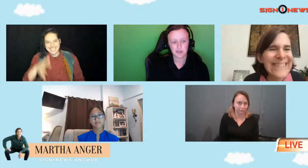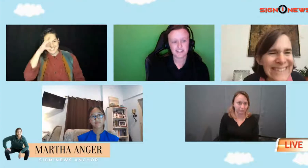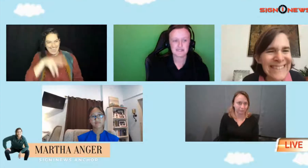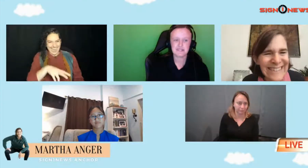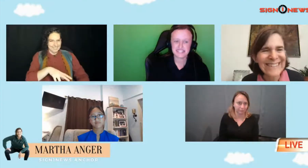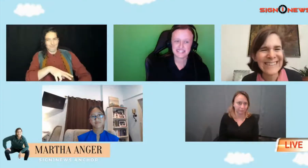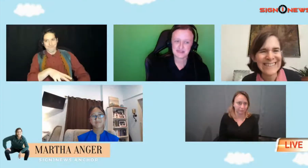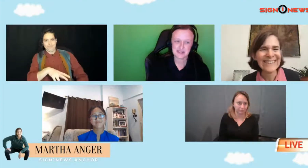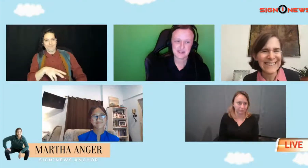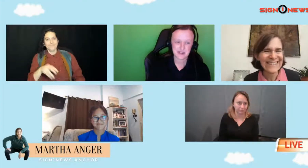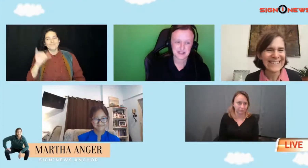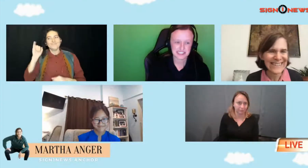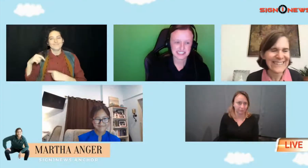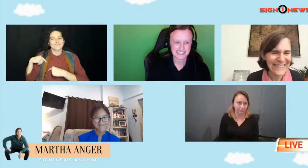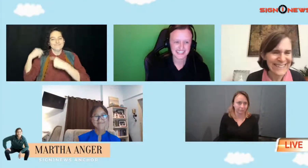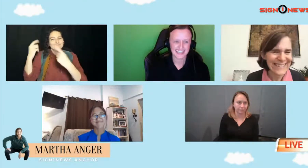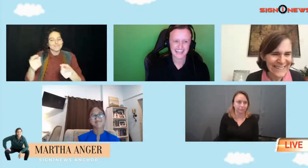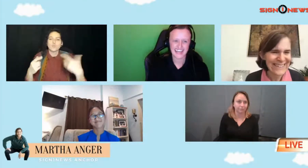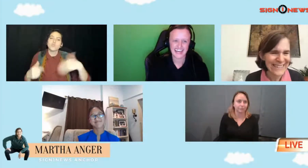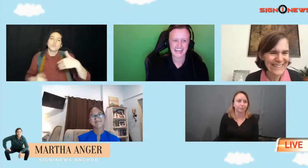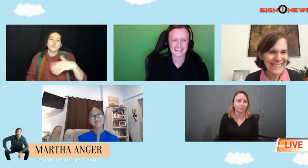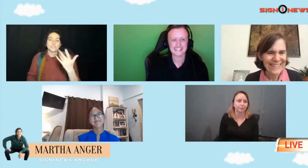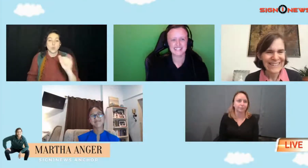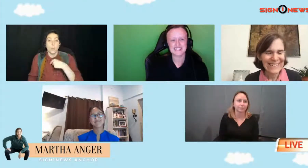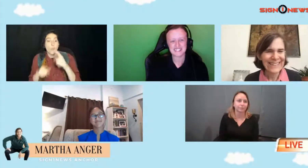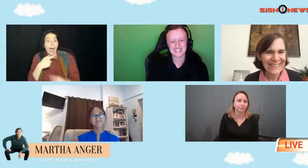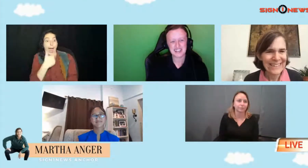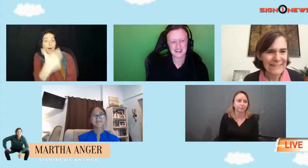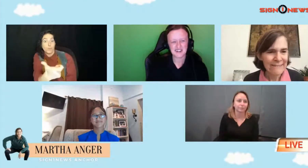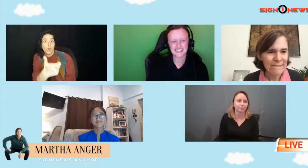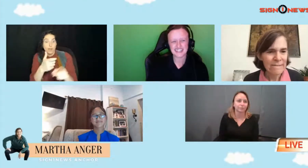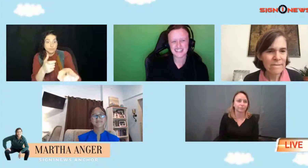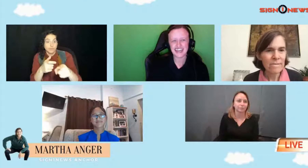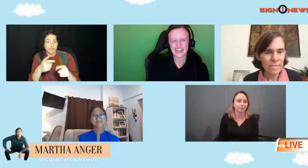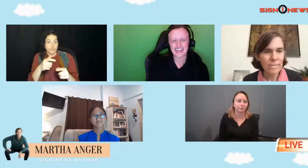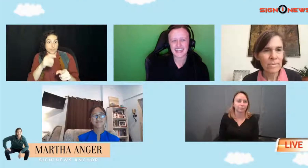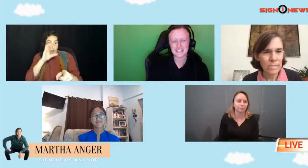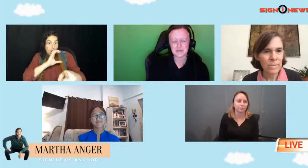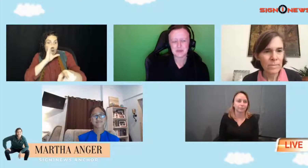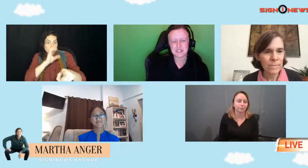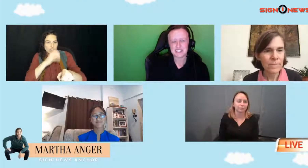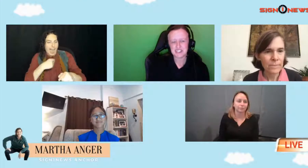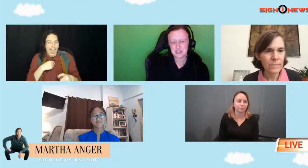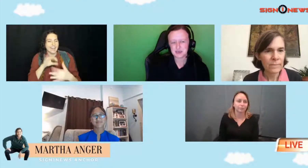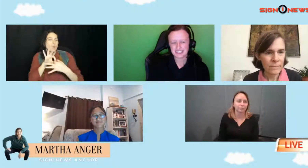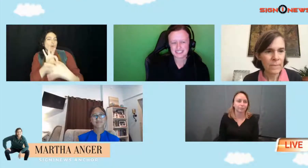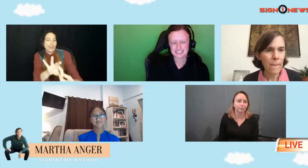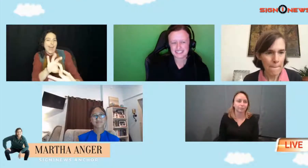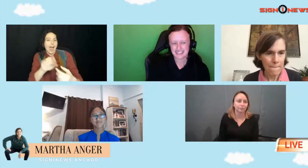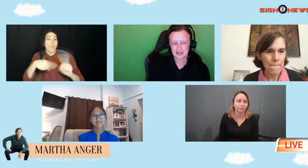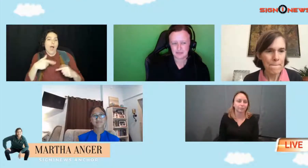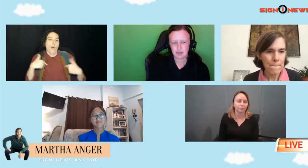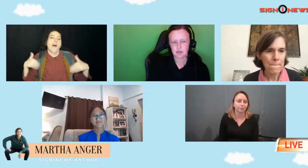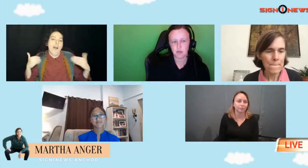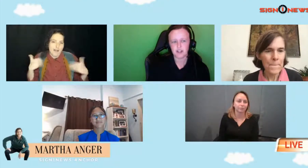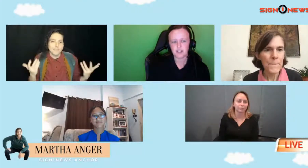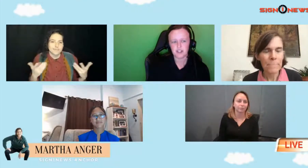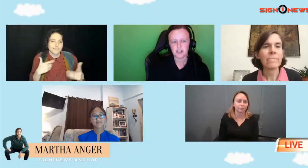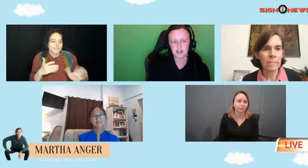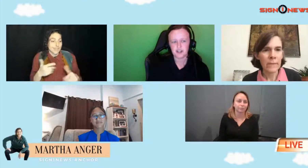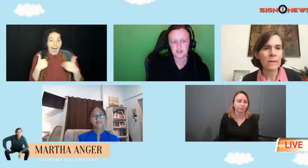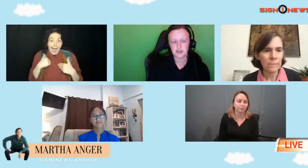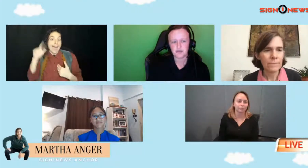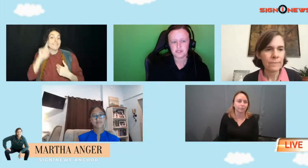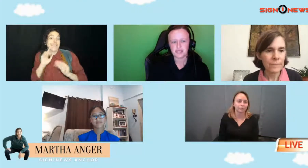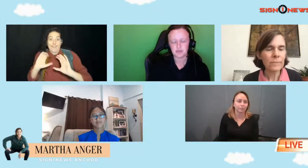walk over to me and tap my shoulder. And so it was an adjustment since then. But watching